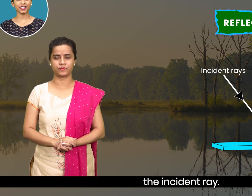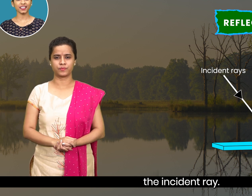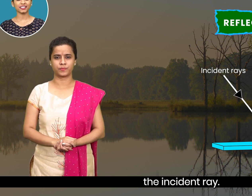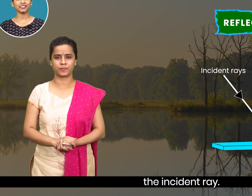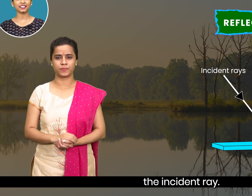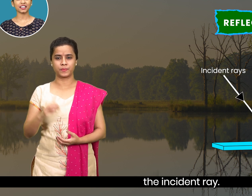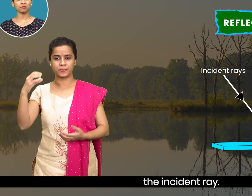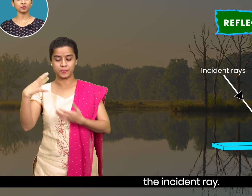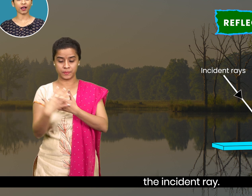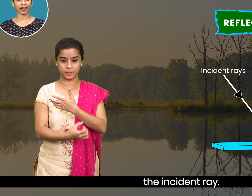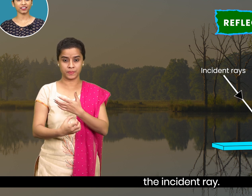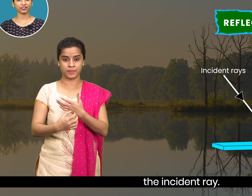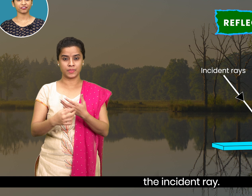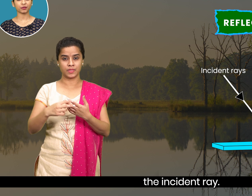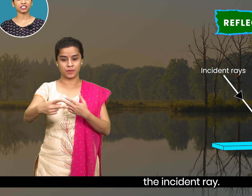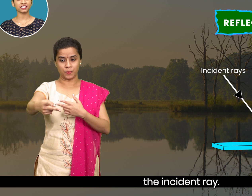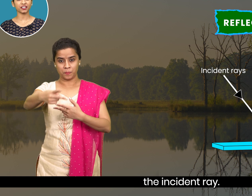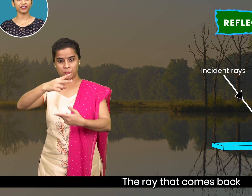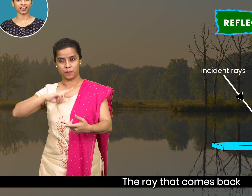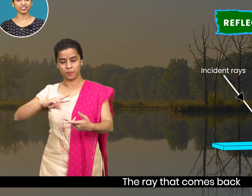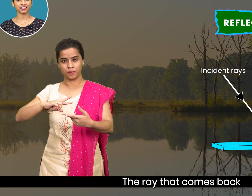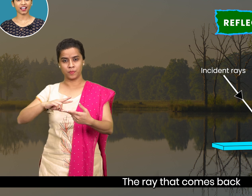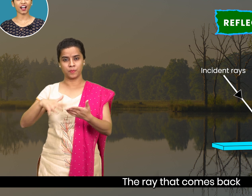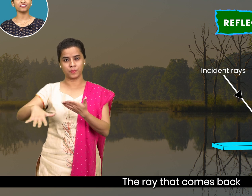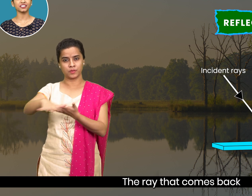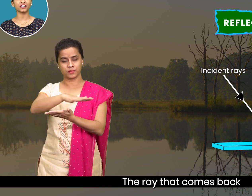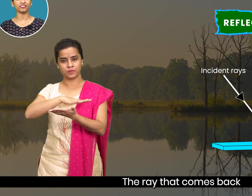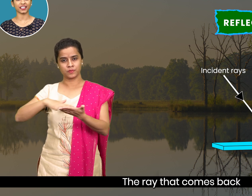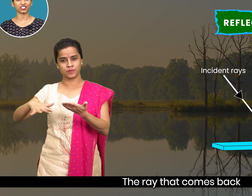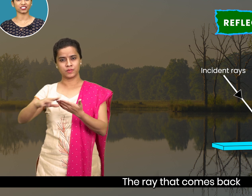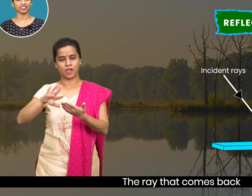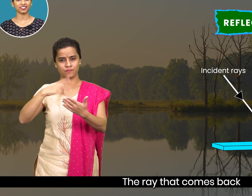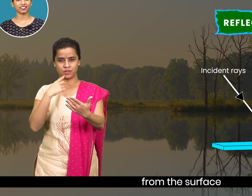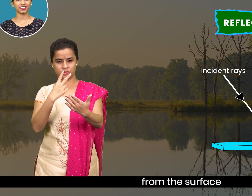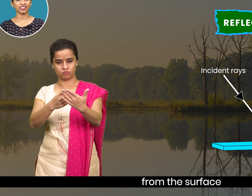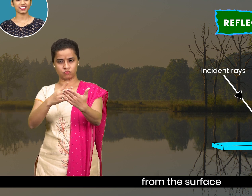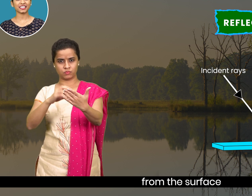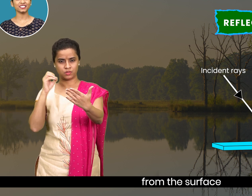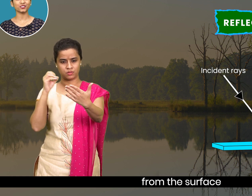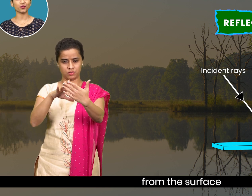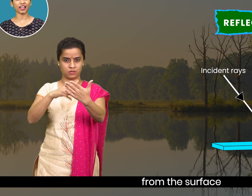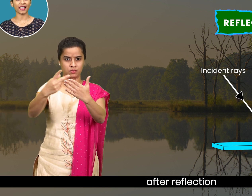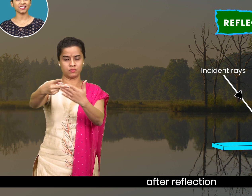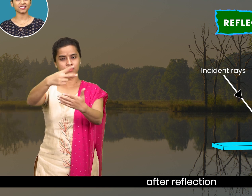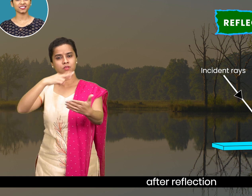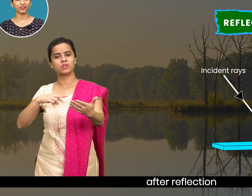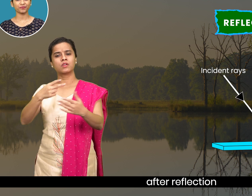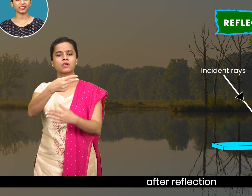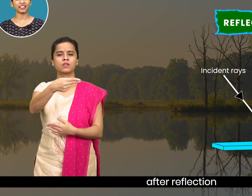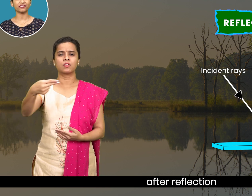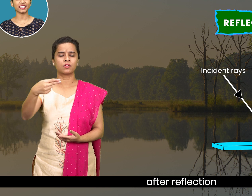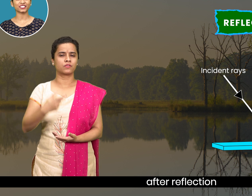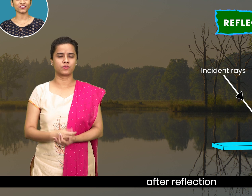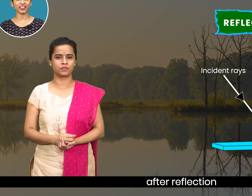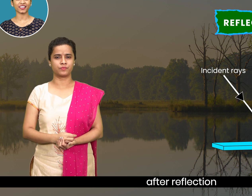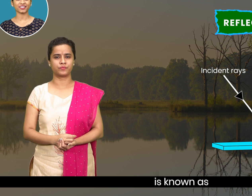The ray that comes back from the surface after reflection is known as